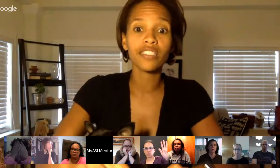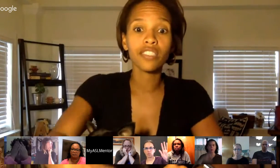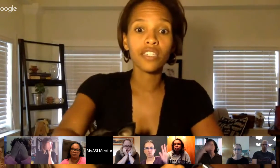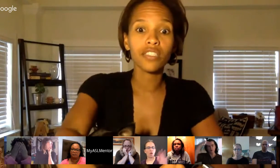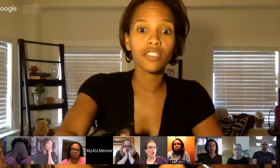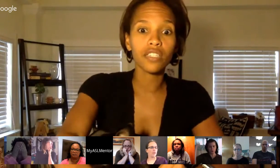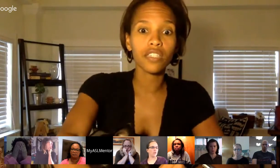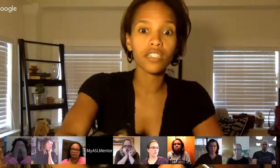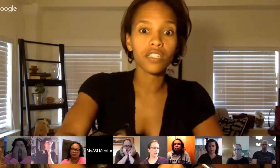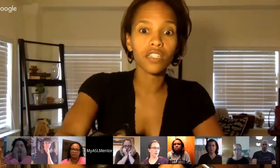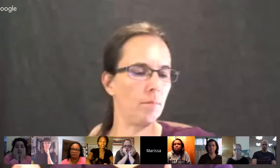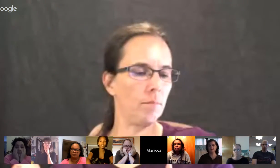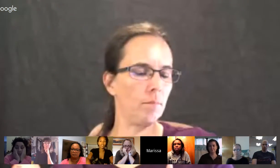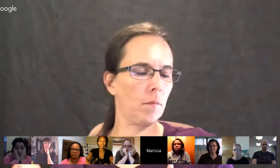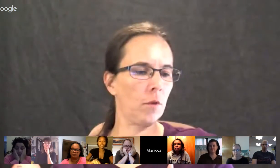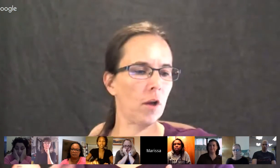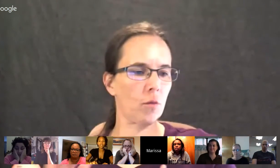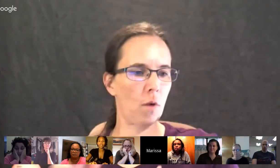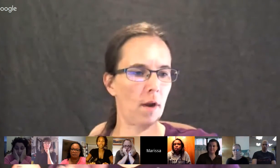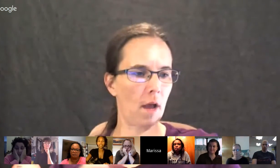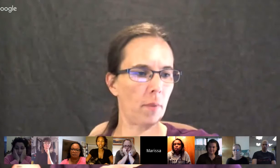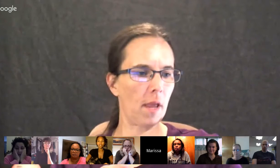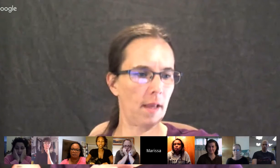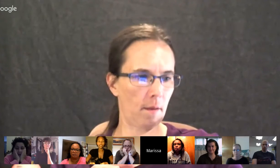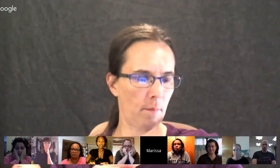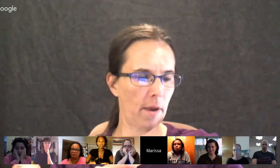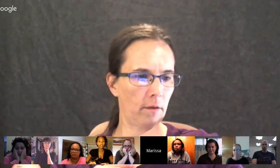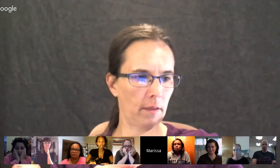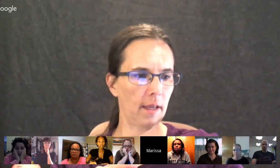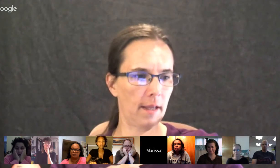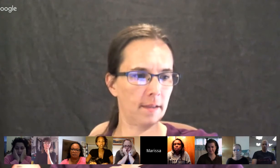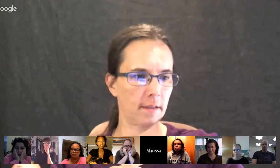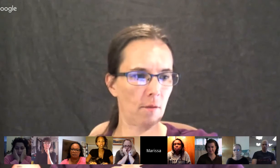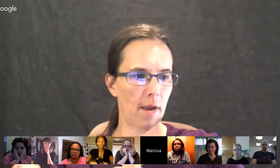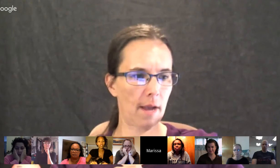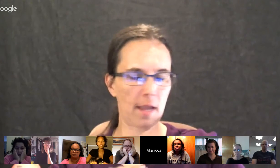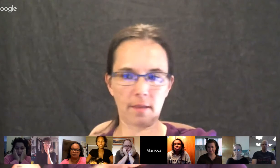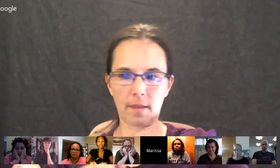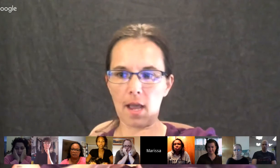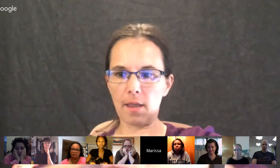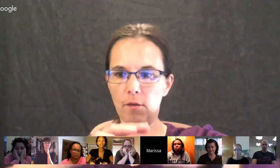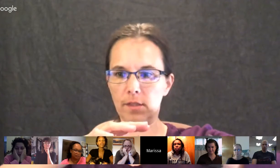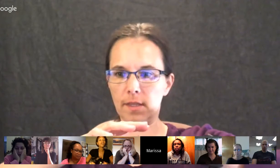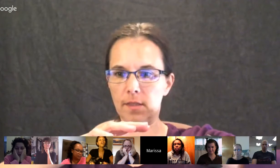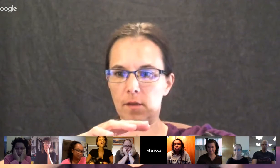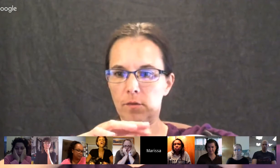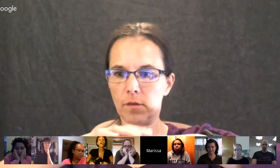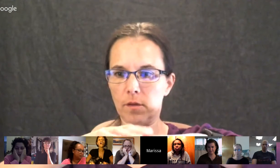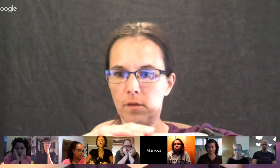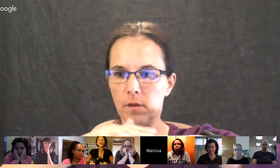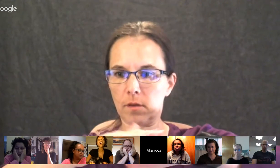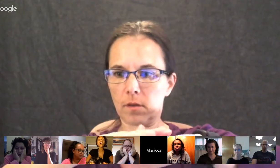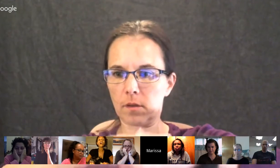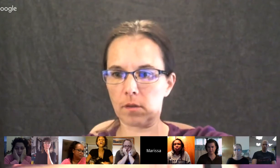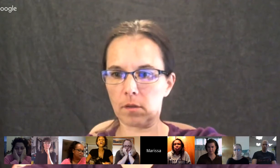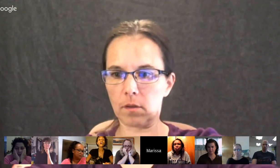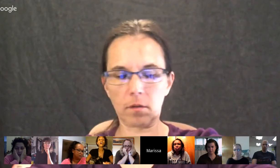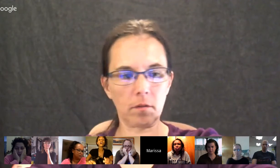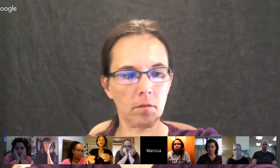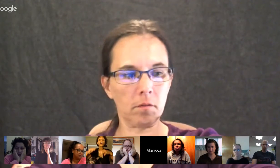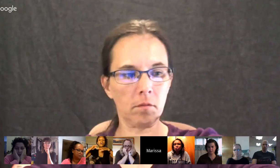Yes. I just looked one up, and apparently it is around, the guy goes like this, he goes.